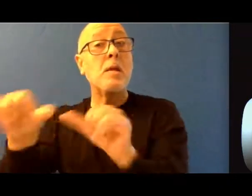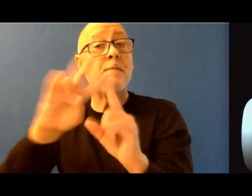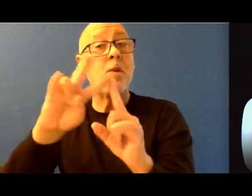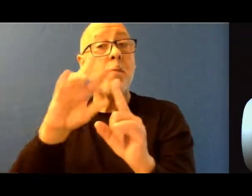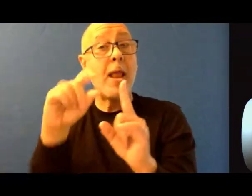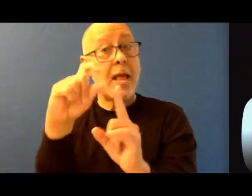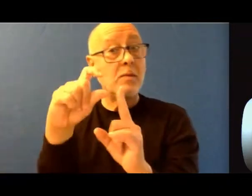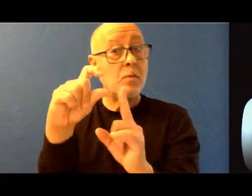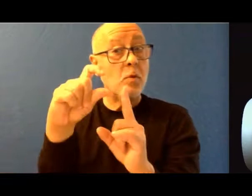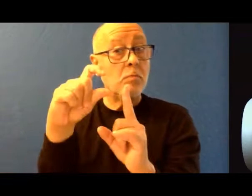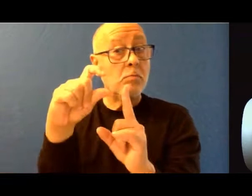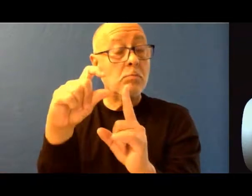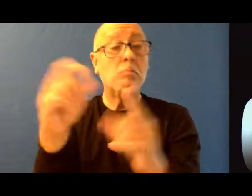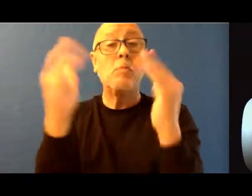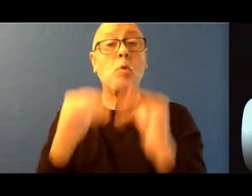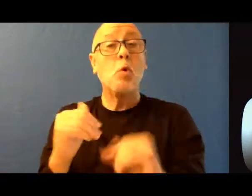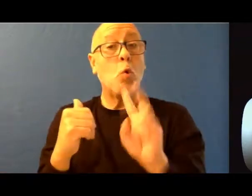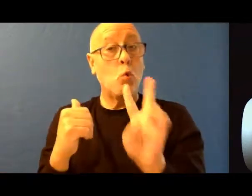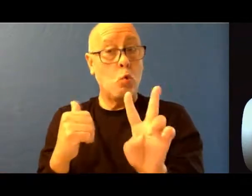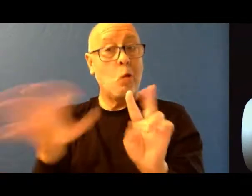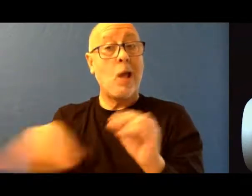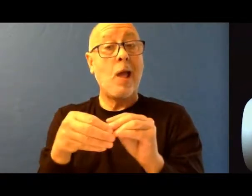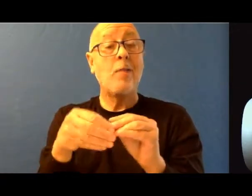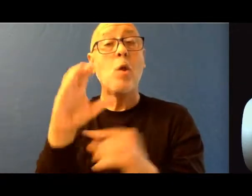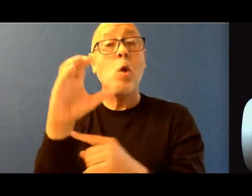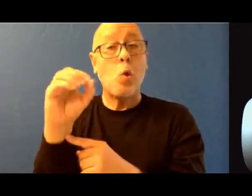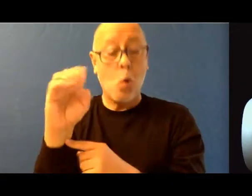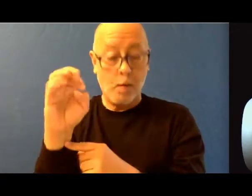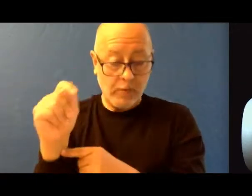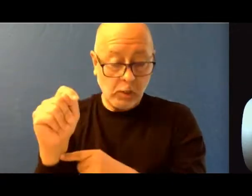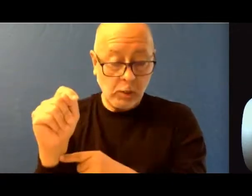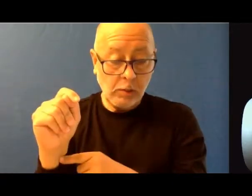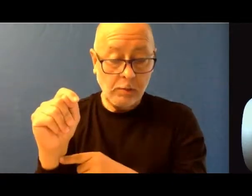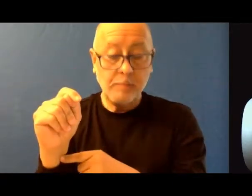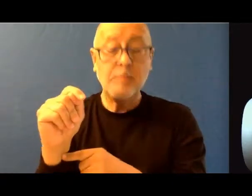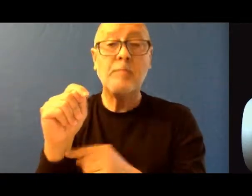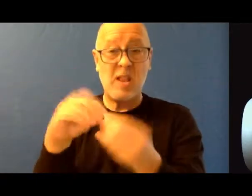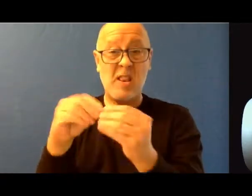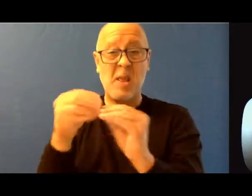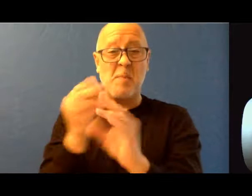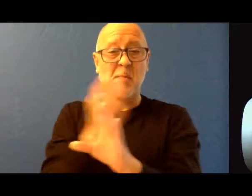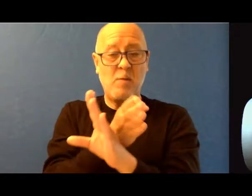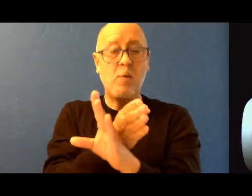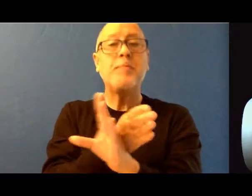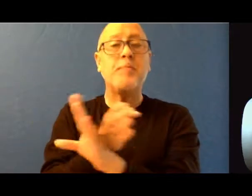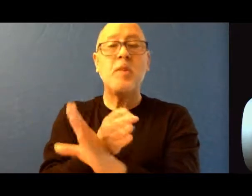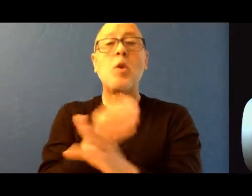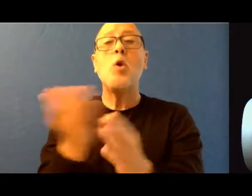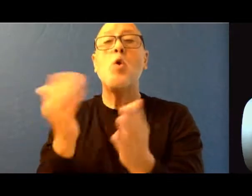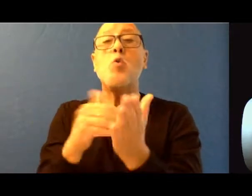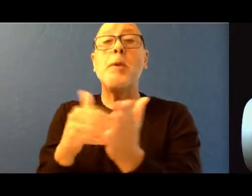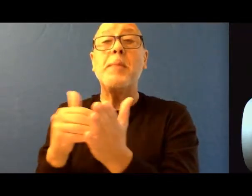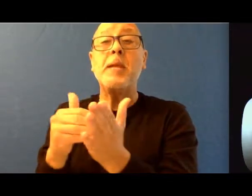exponent. Step 2, add the coefficients, keep the variable. Step 3, repeat until